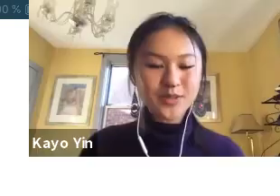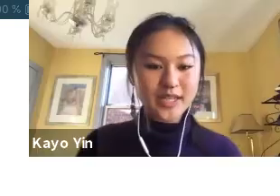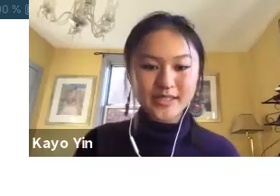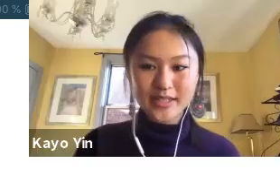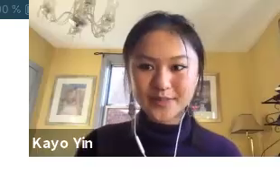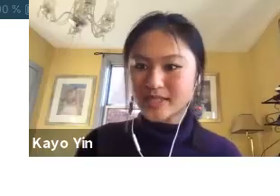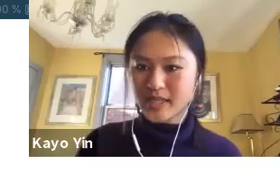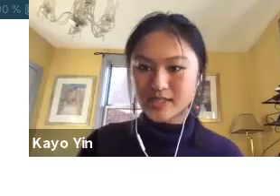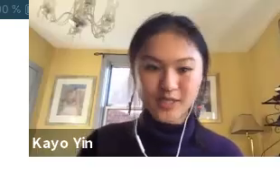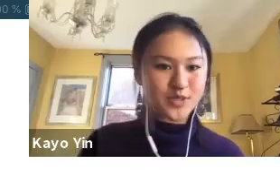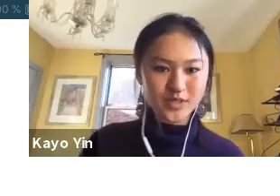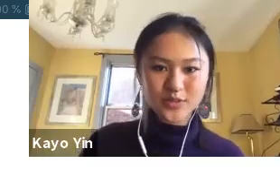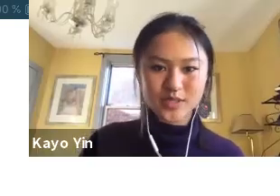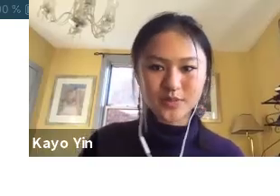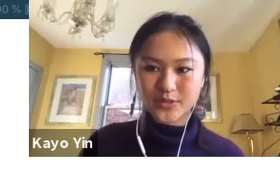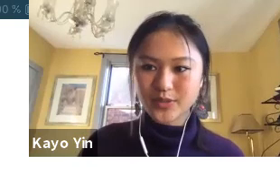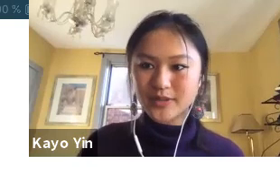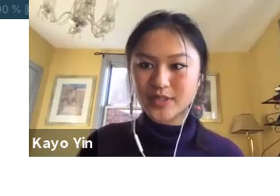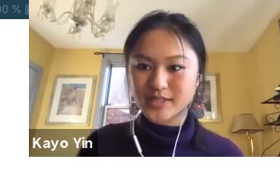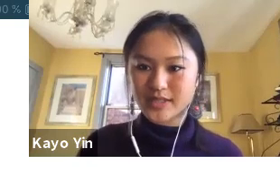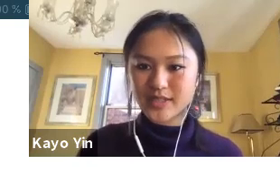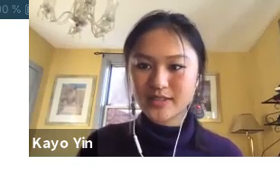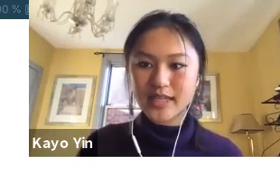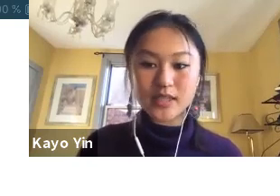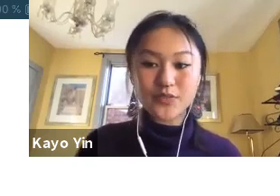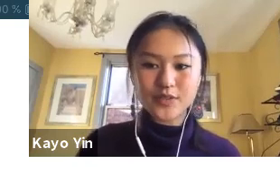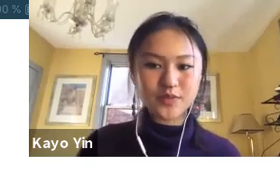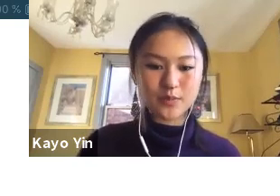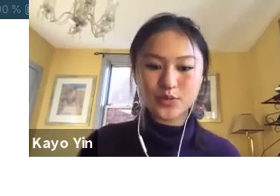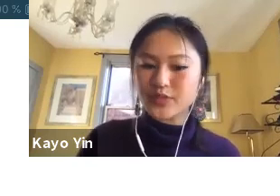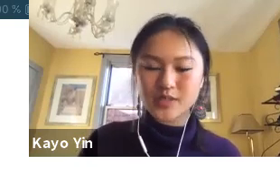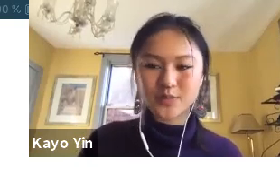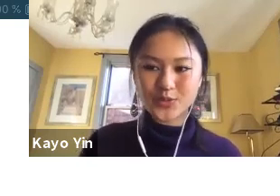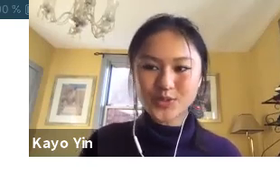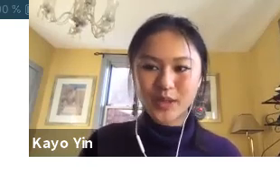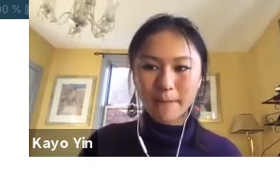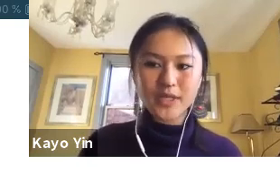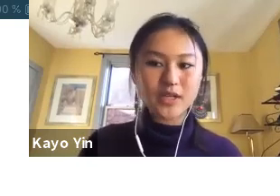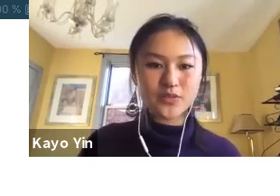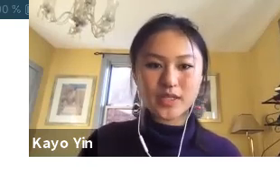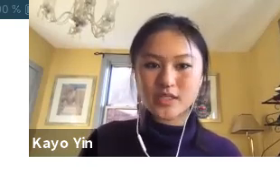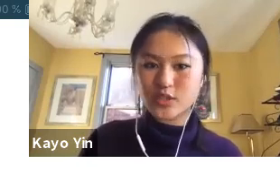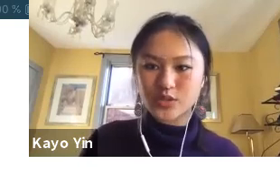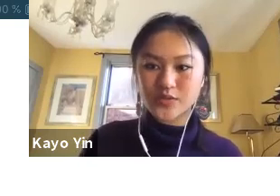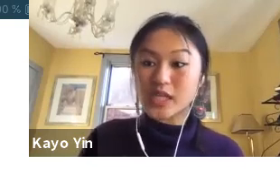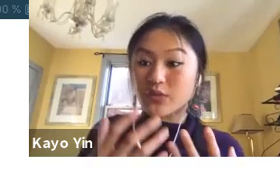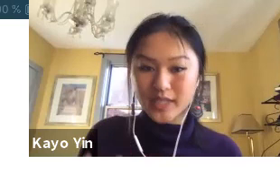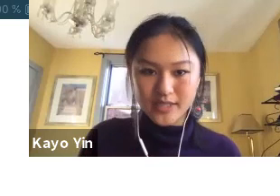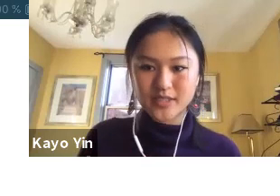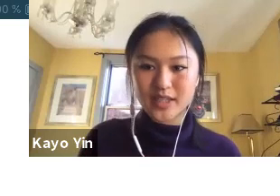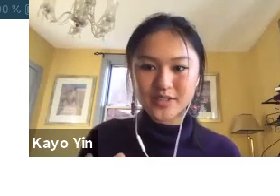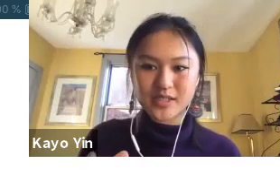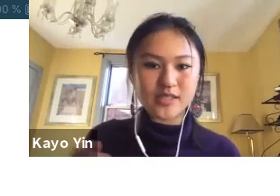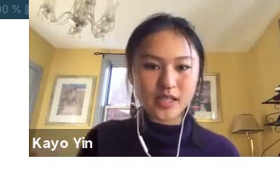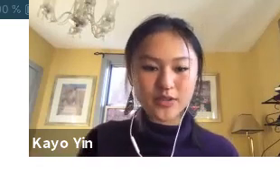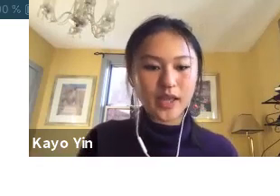Yeah, so like I said, it's a sequence-to-sequence model, you can see here, that differs from previous models because of its use of